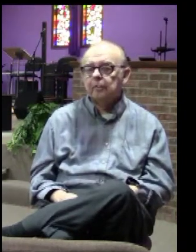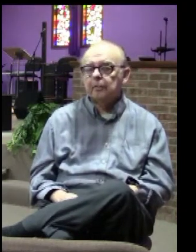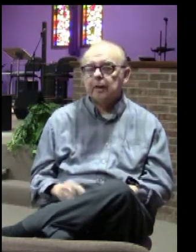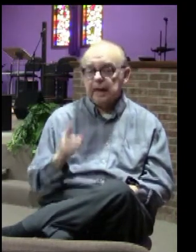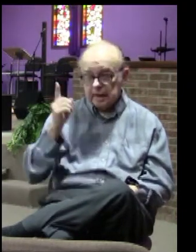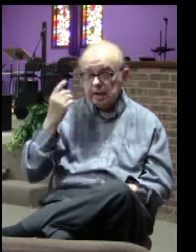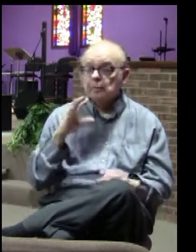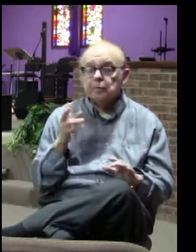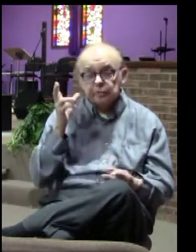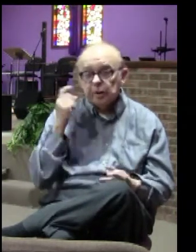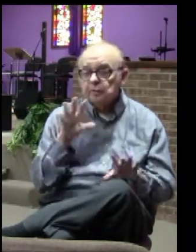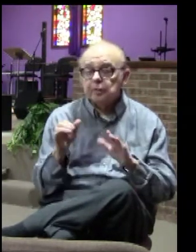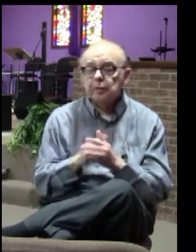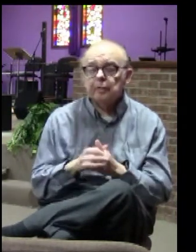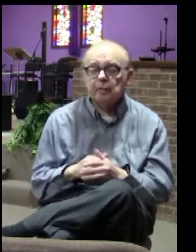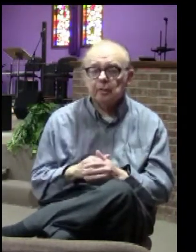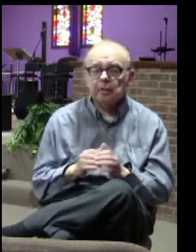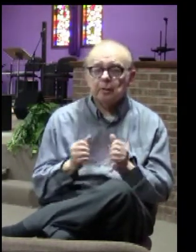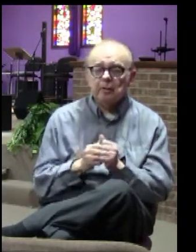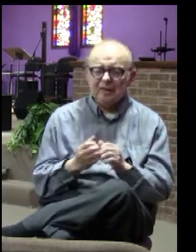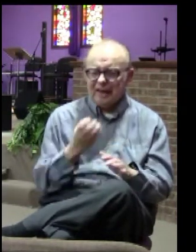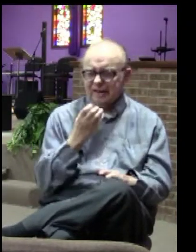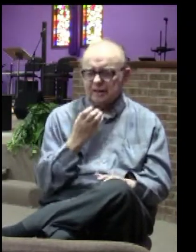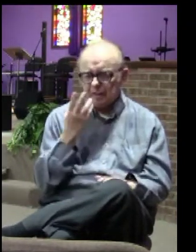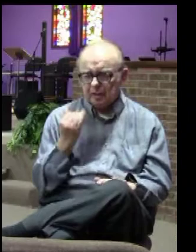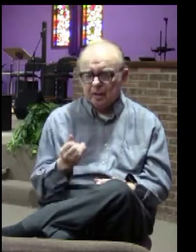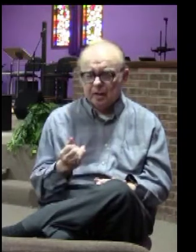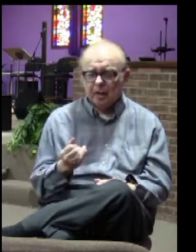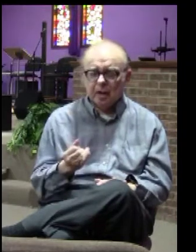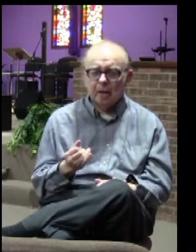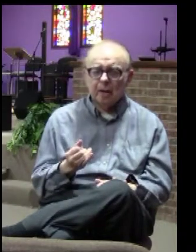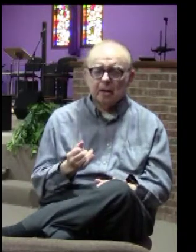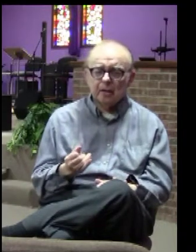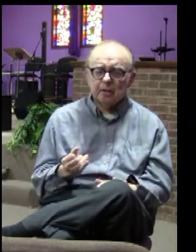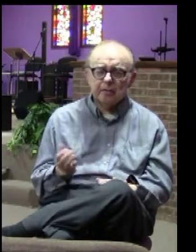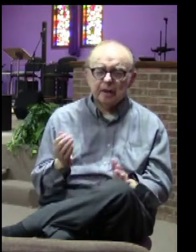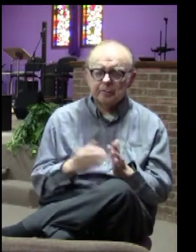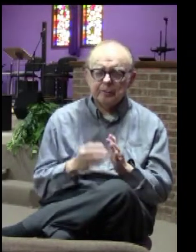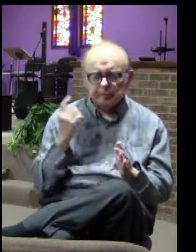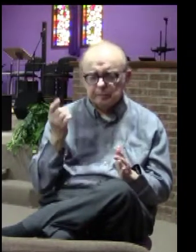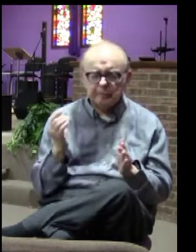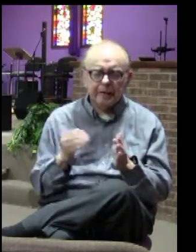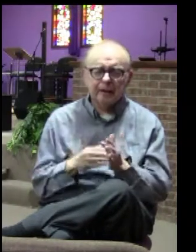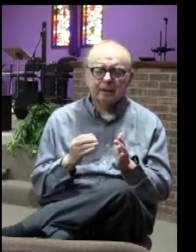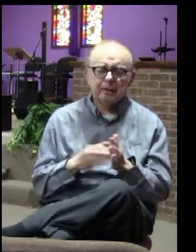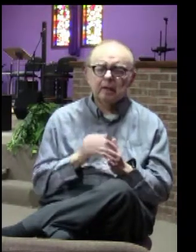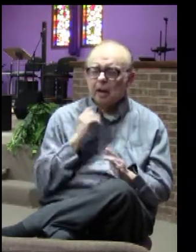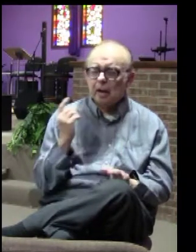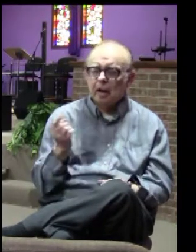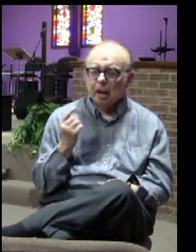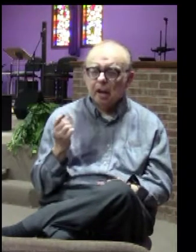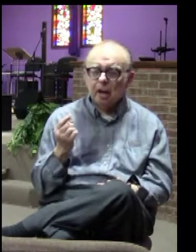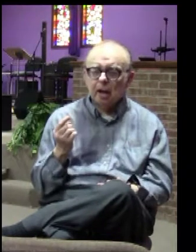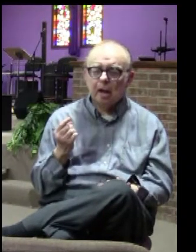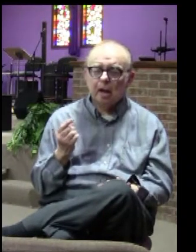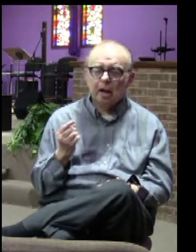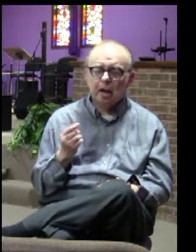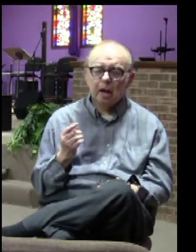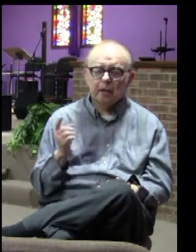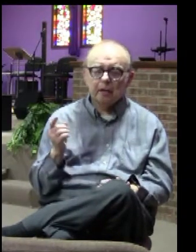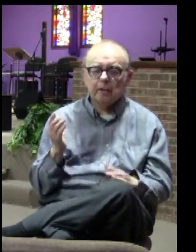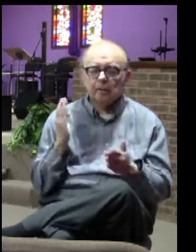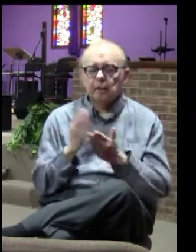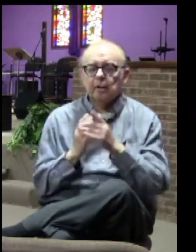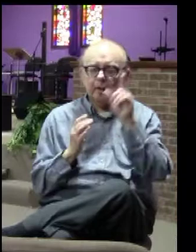And he'll do that with the anger, because he'll keep bringing it back. And so not only do we have to stop the